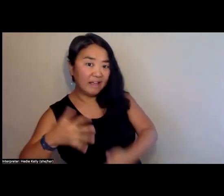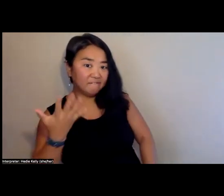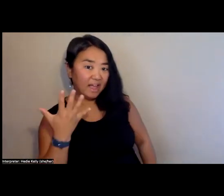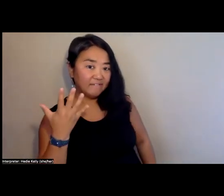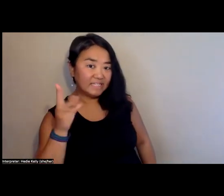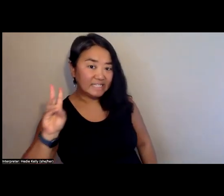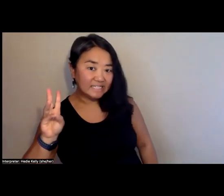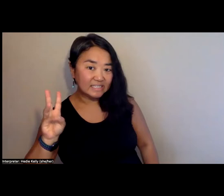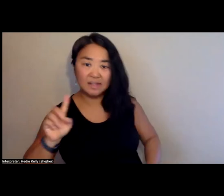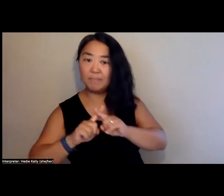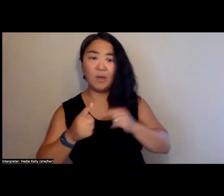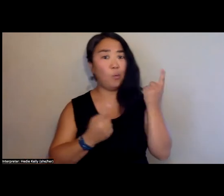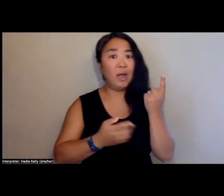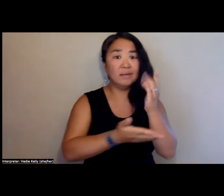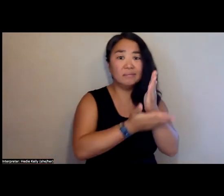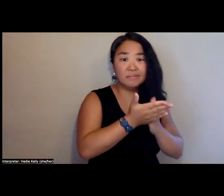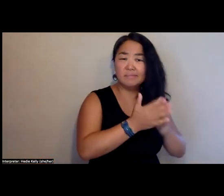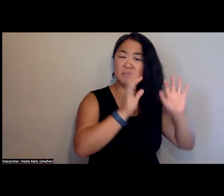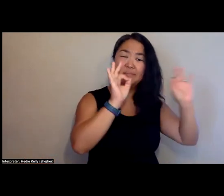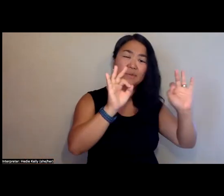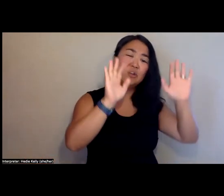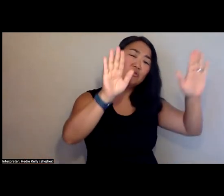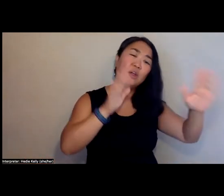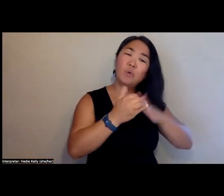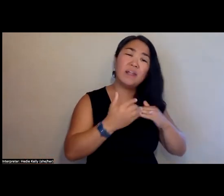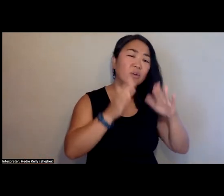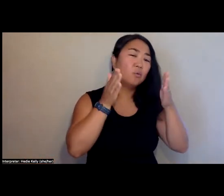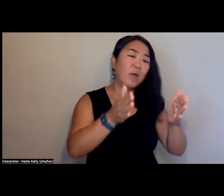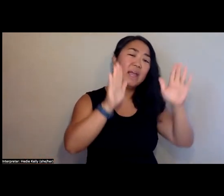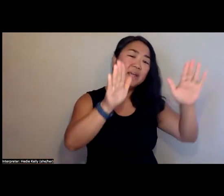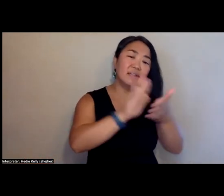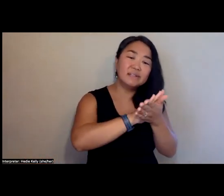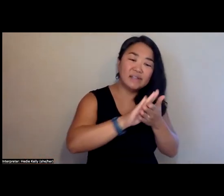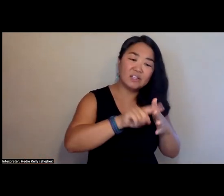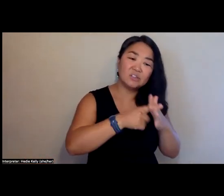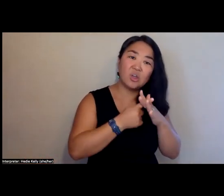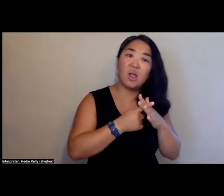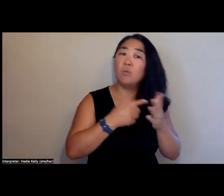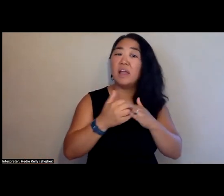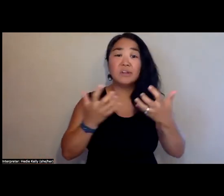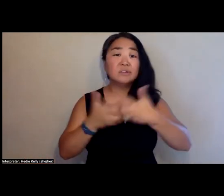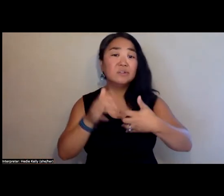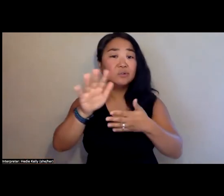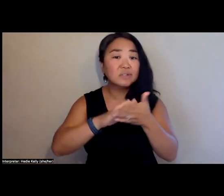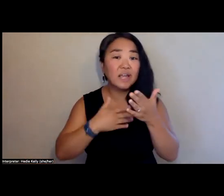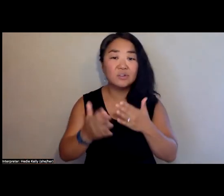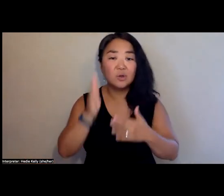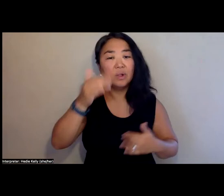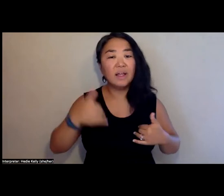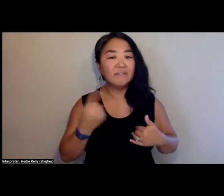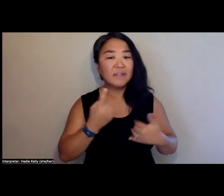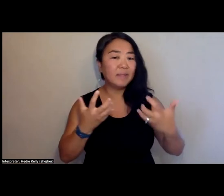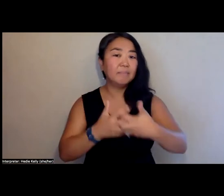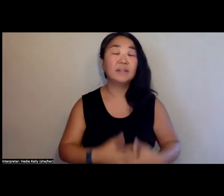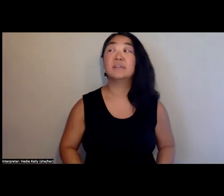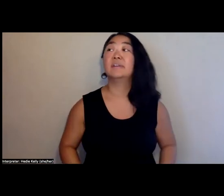But one segment is a great way to start. Whichever one suits your schedule, there will be something special on it for you. And then we are having a closing